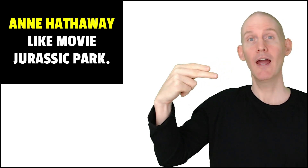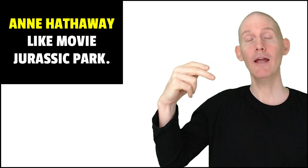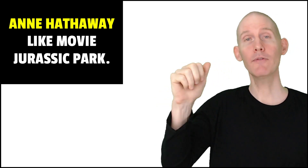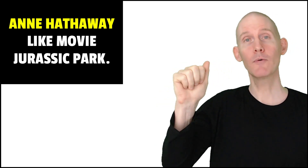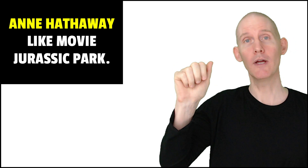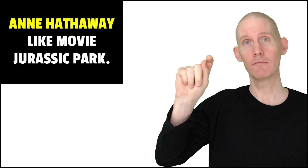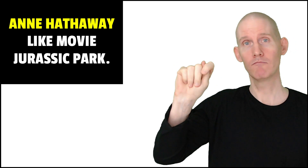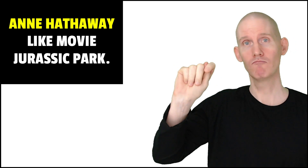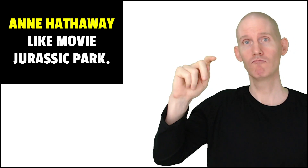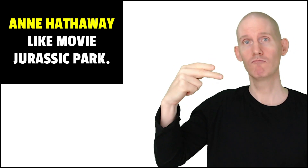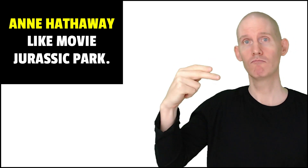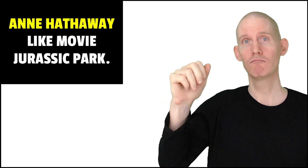Hathaway.